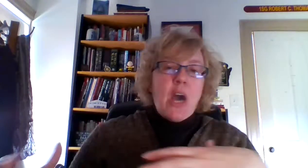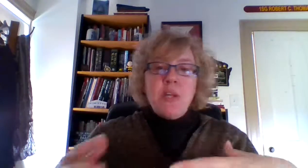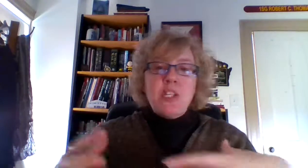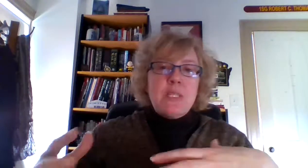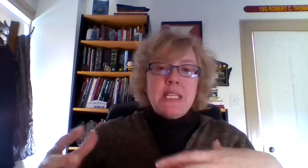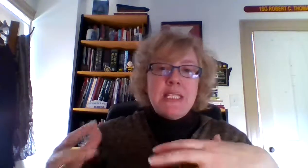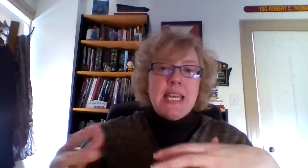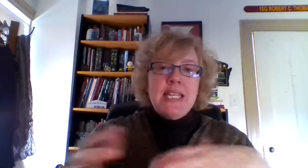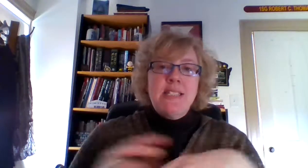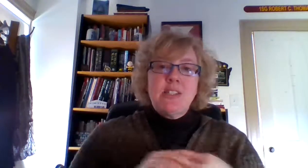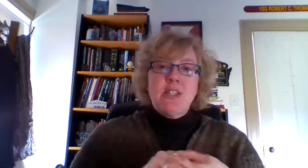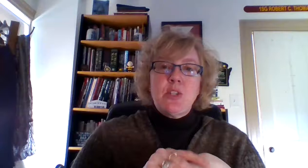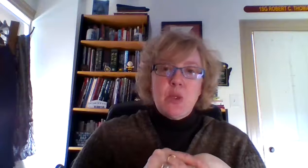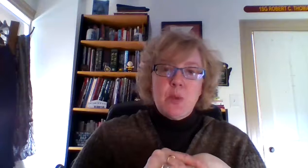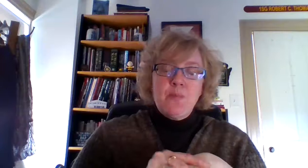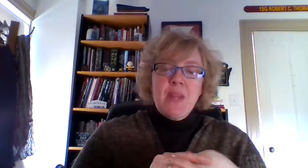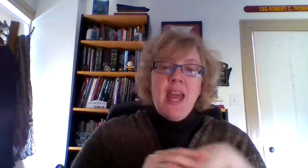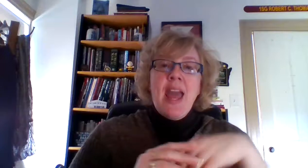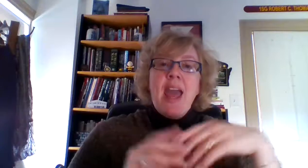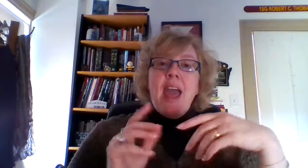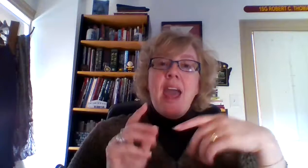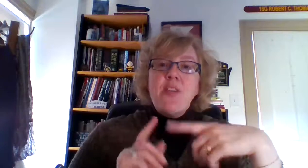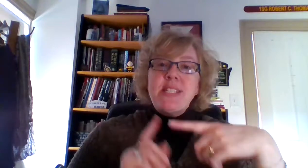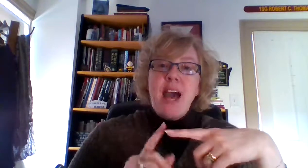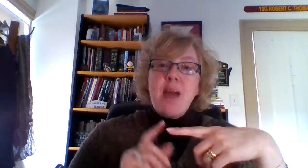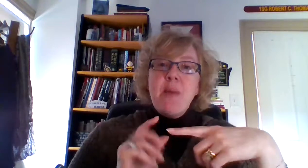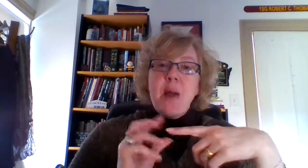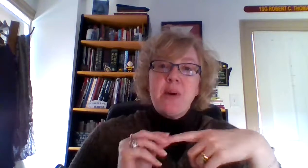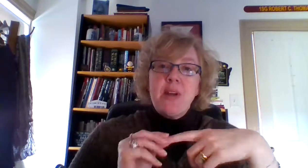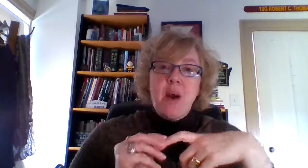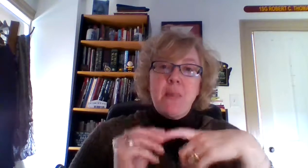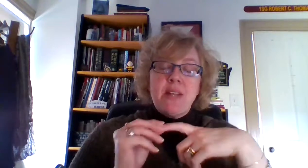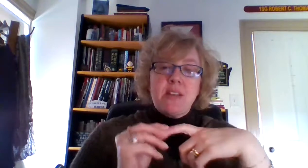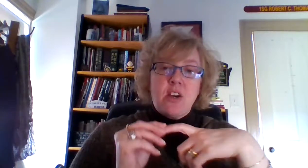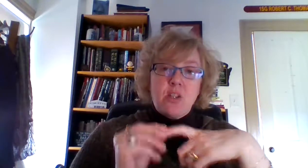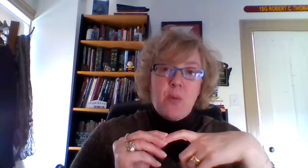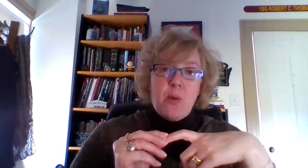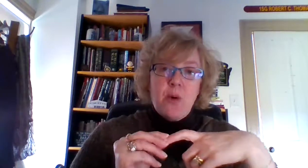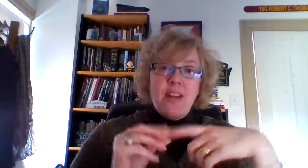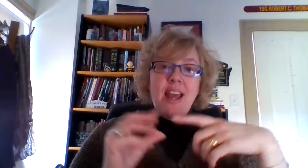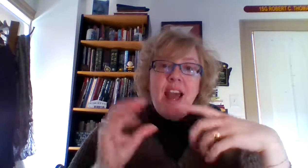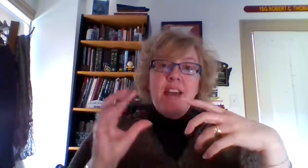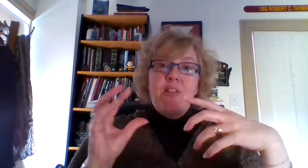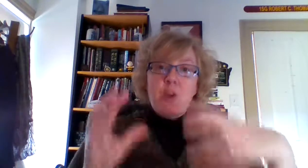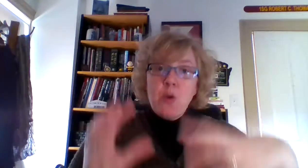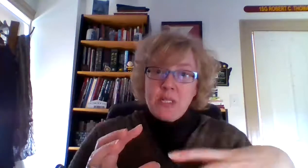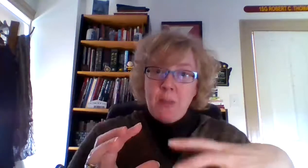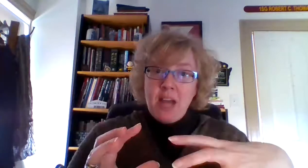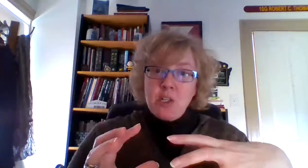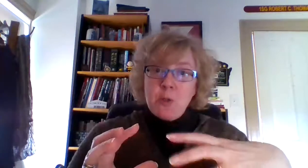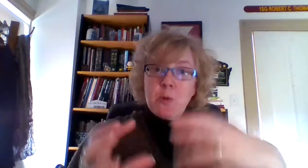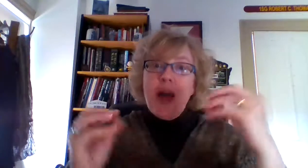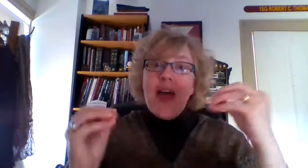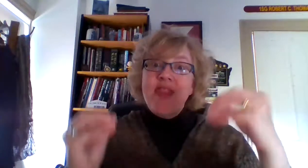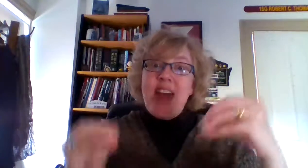much you still need to do. Every time I put up a discussion board for you to respond to, that's